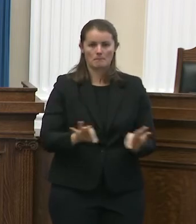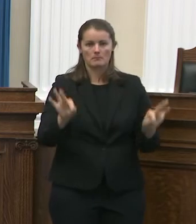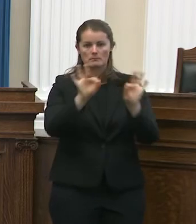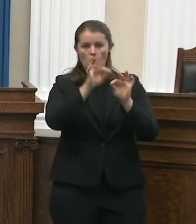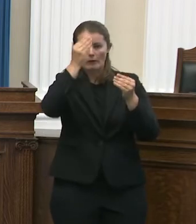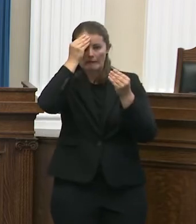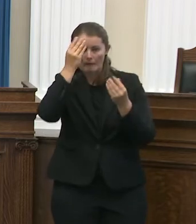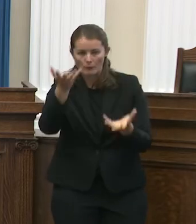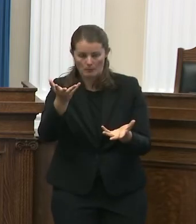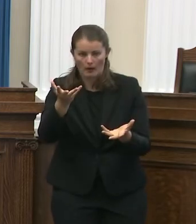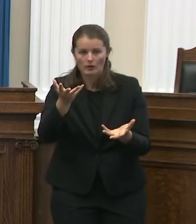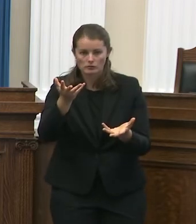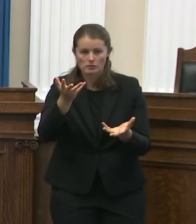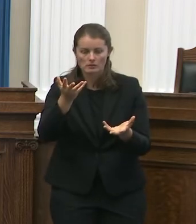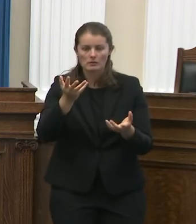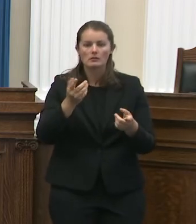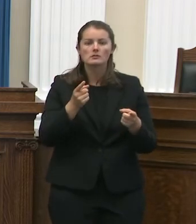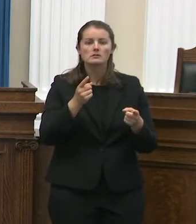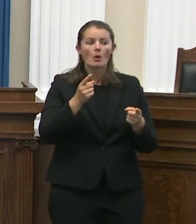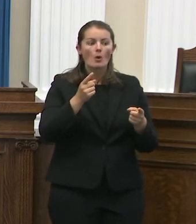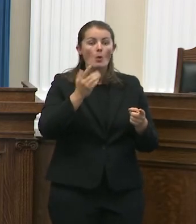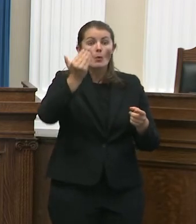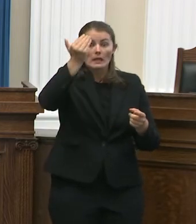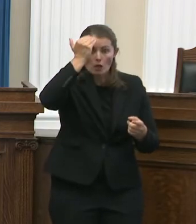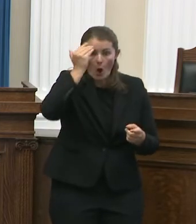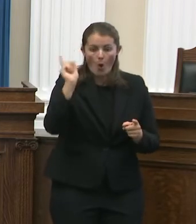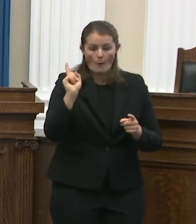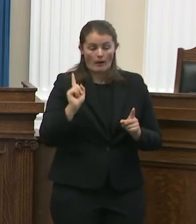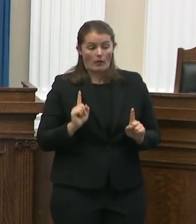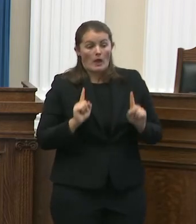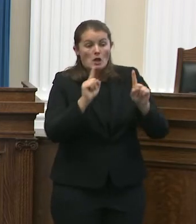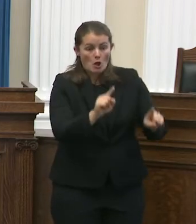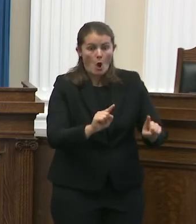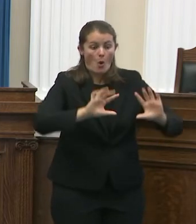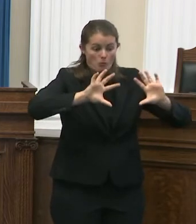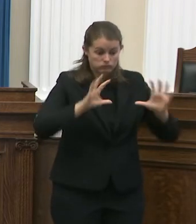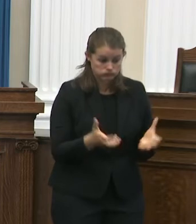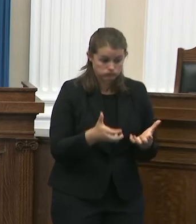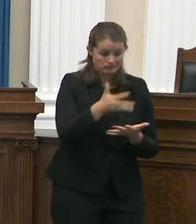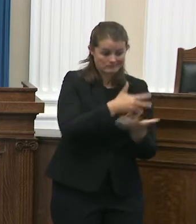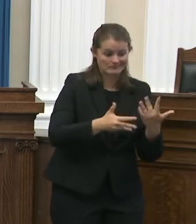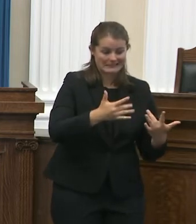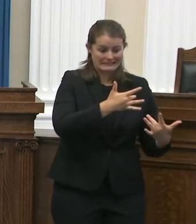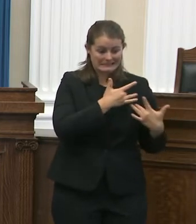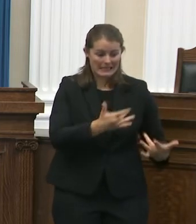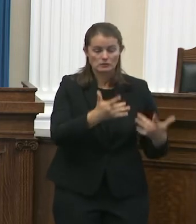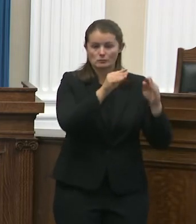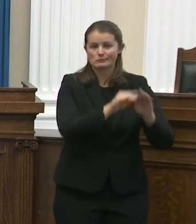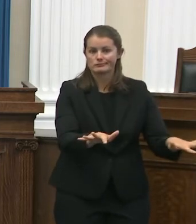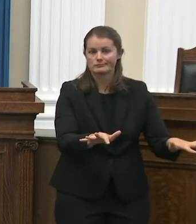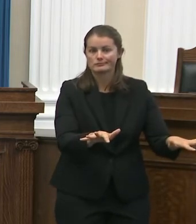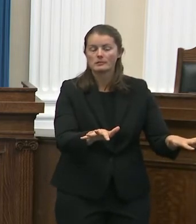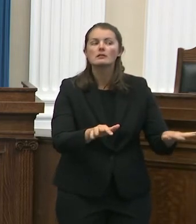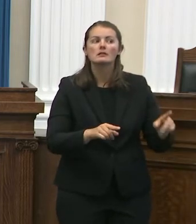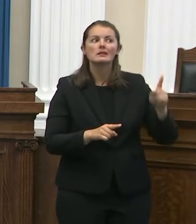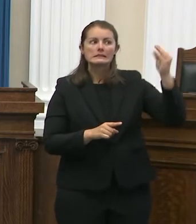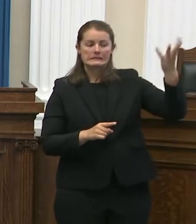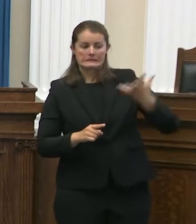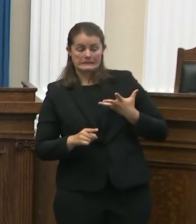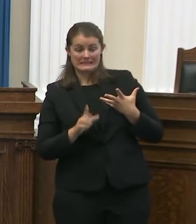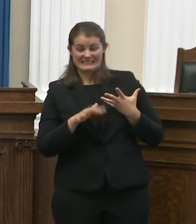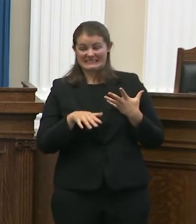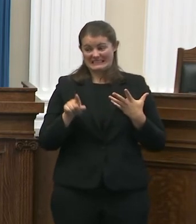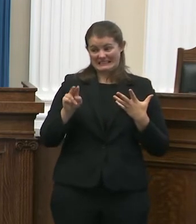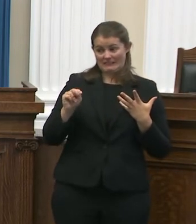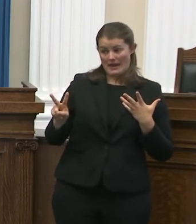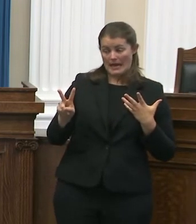likely to have the virus. They have informed us that they were concerned about our positivities, and they're concerned, as